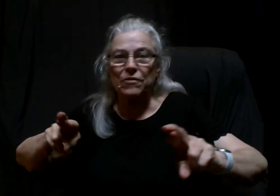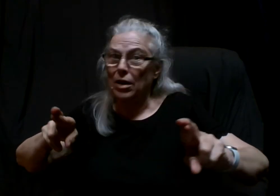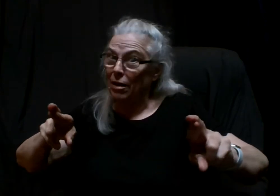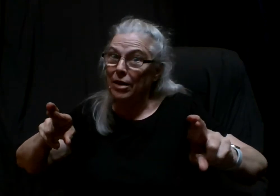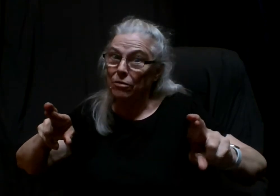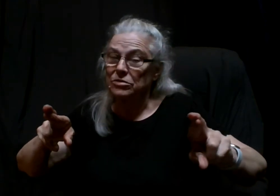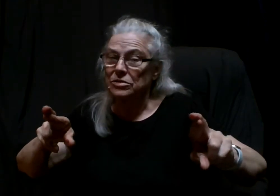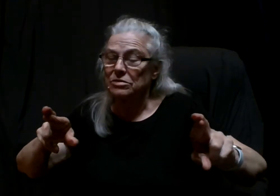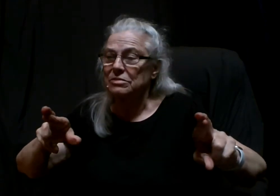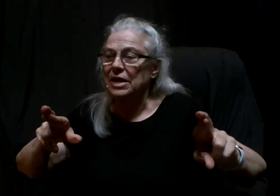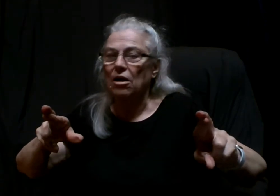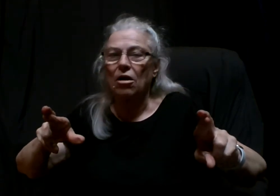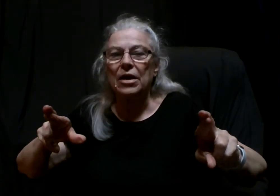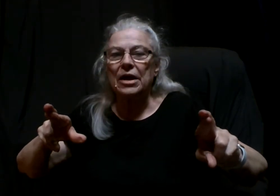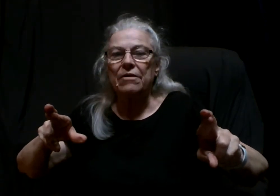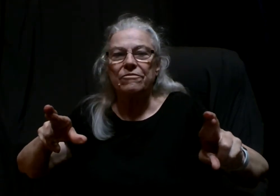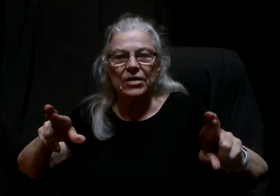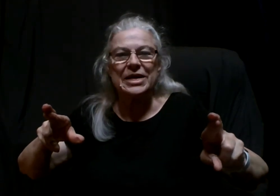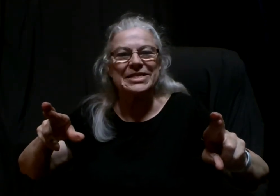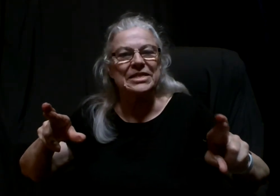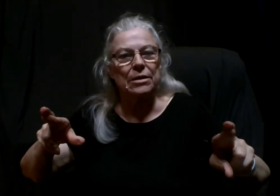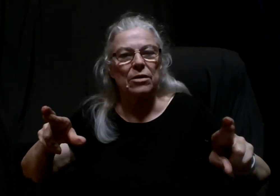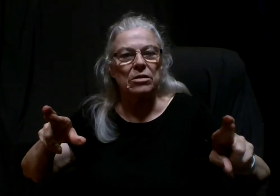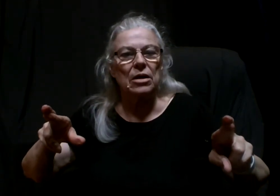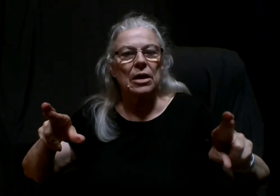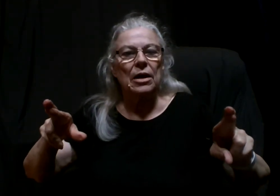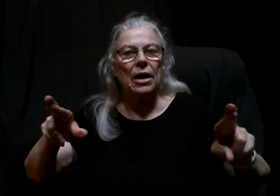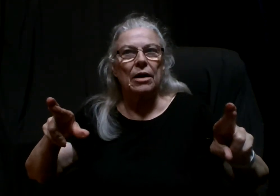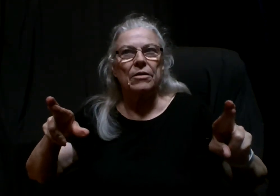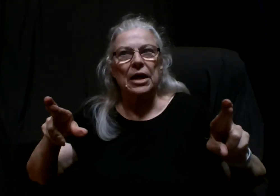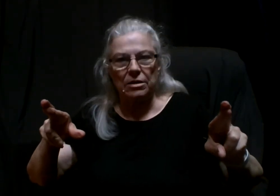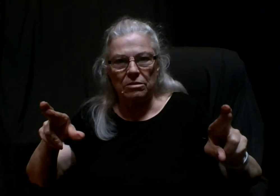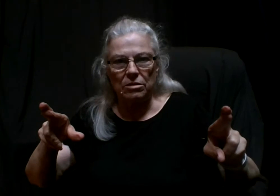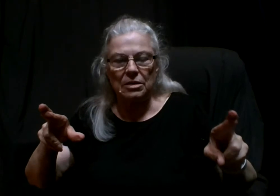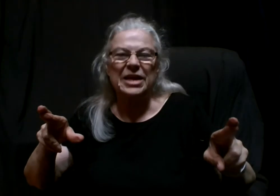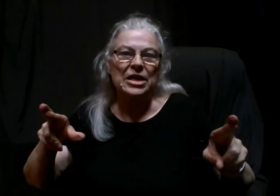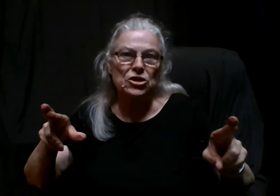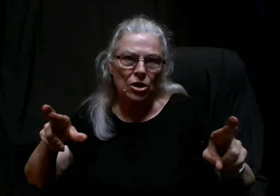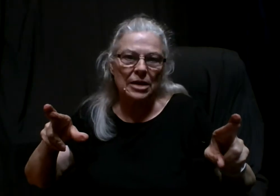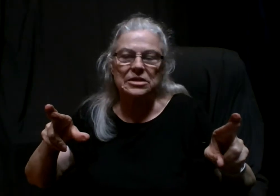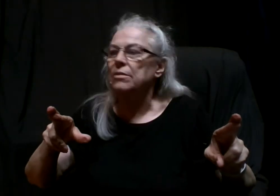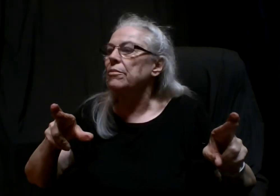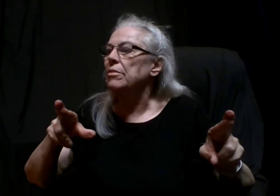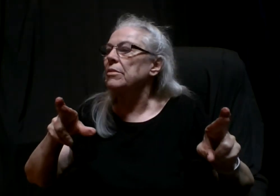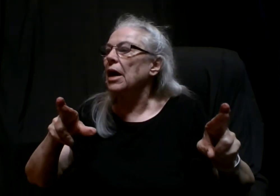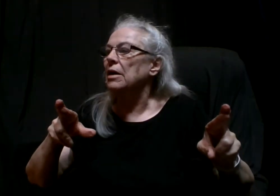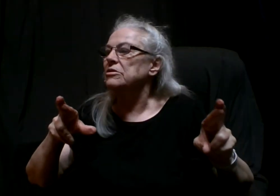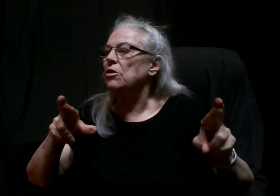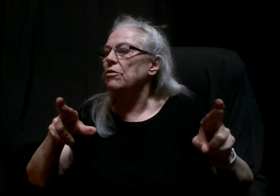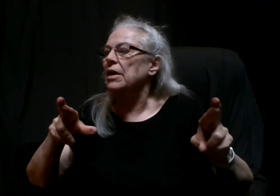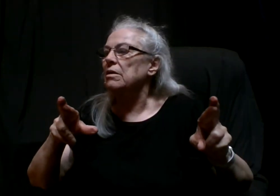got a lot of those that are very similar, and initialize them so that